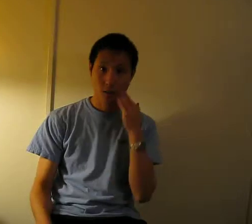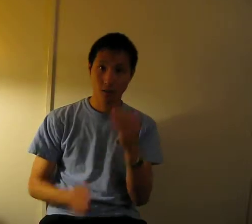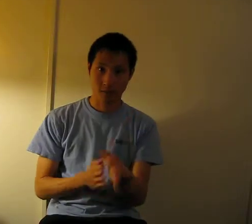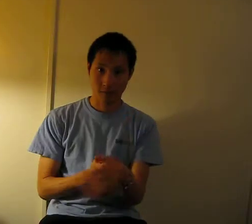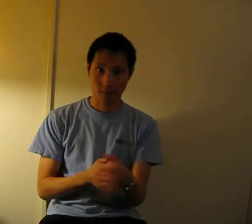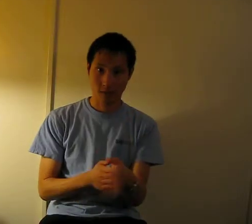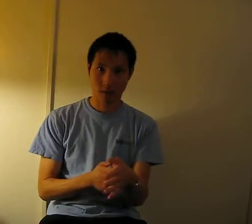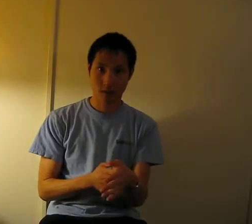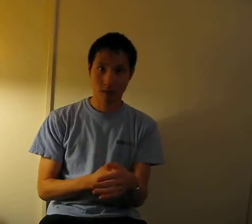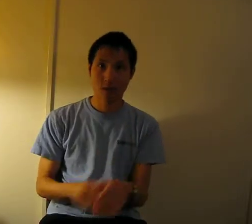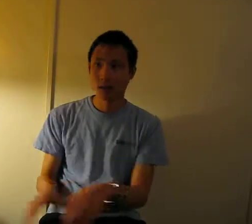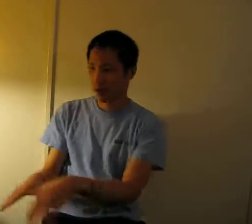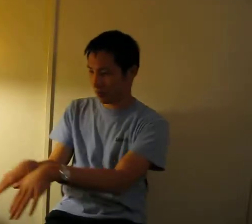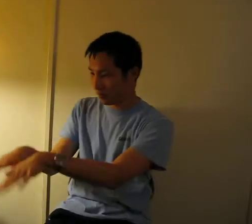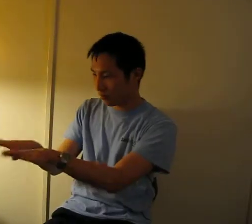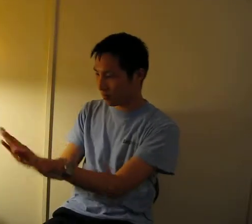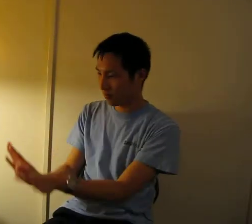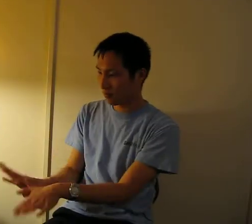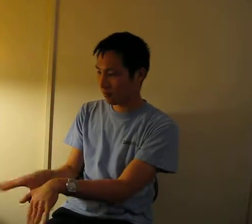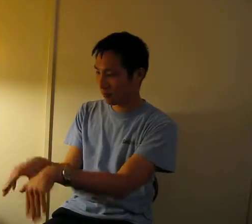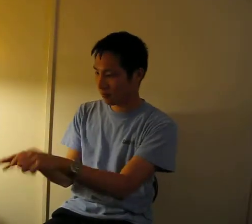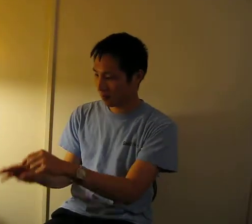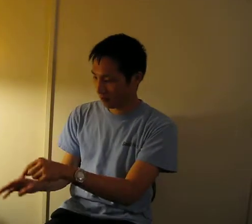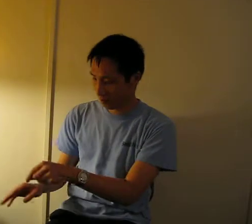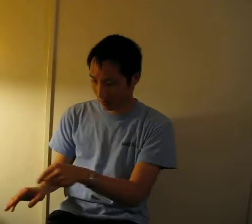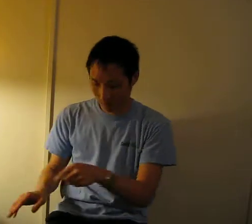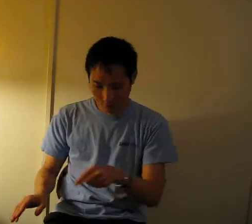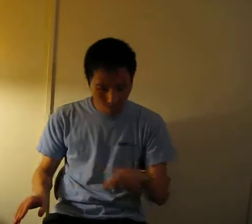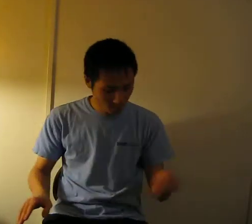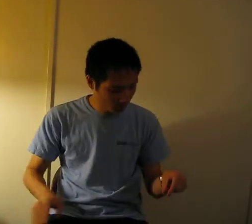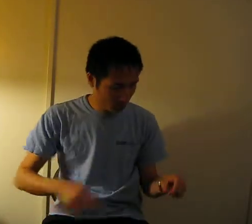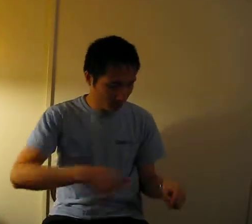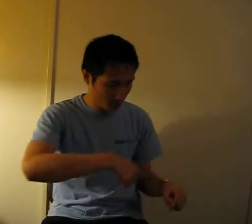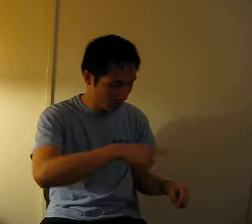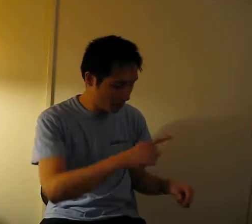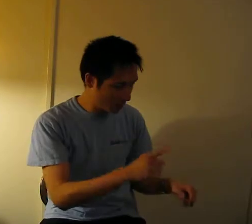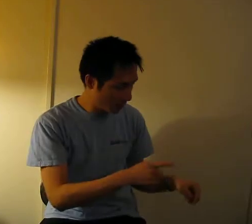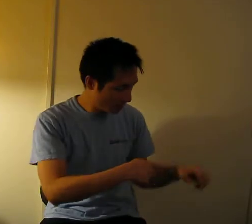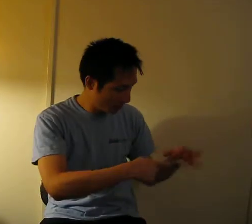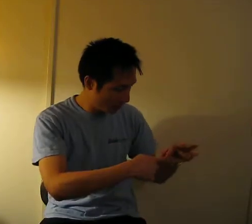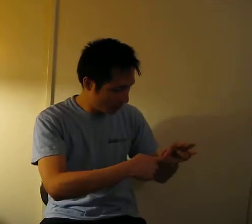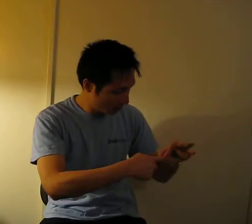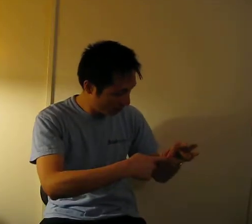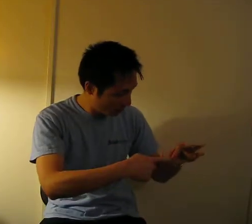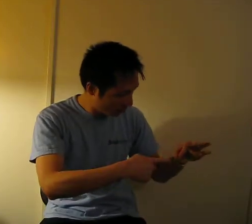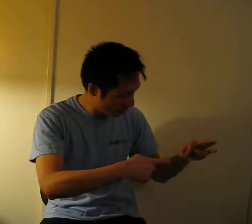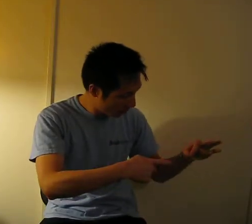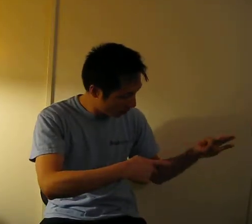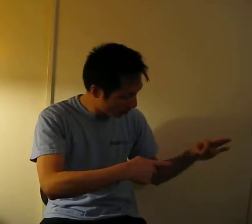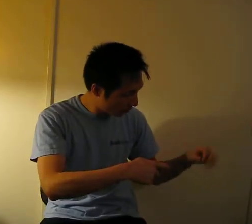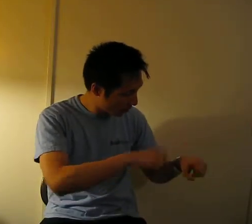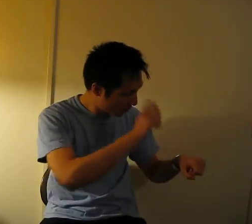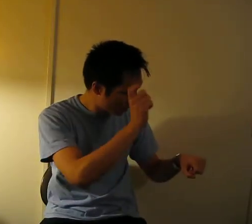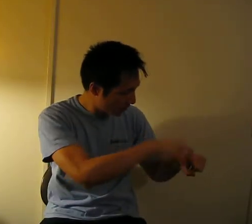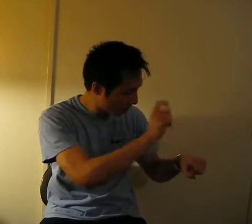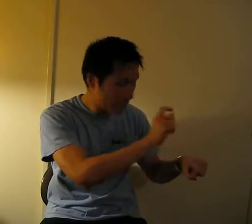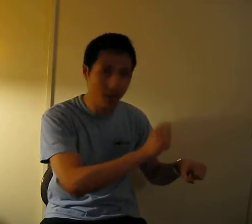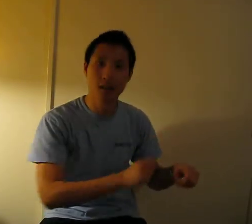You know that fish, the one that looks like a bird thing with a long tail and a pointy thing at the end